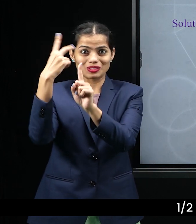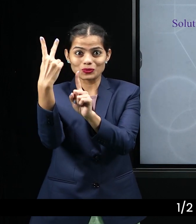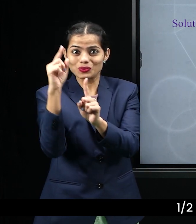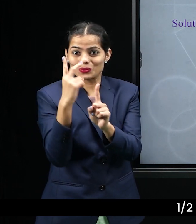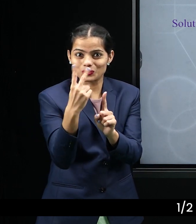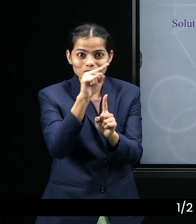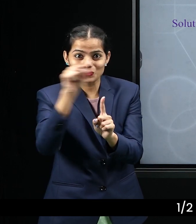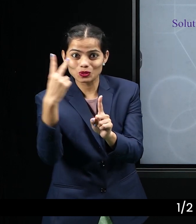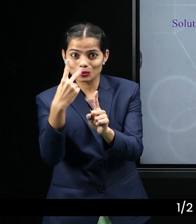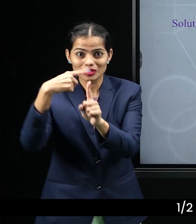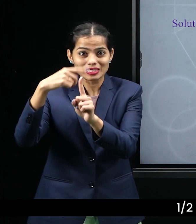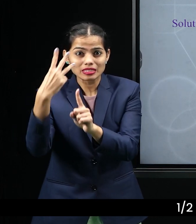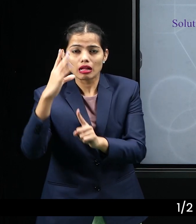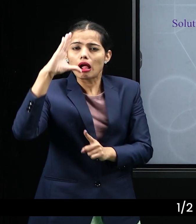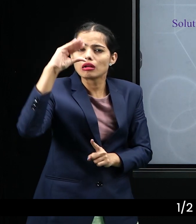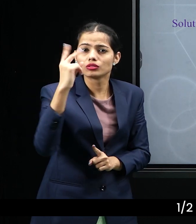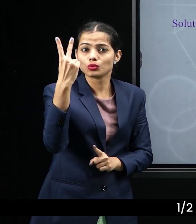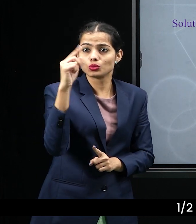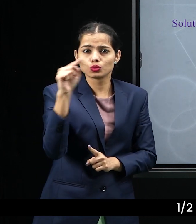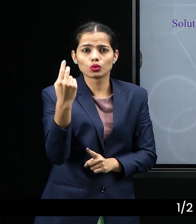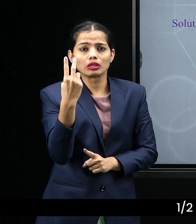3 less than 2 by 3, or